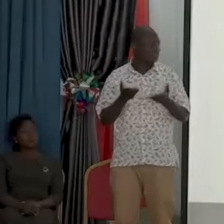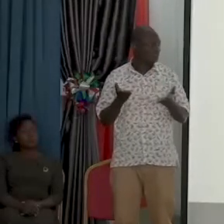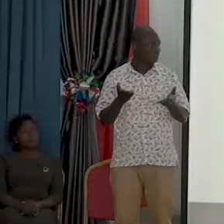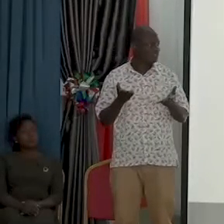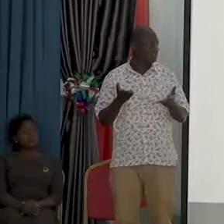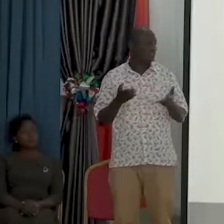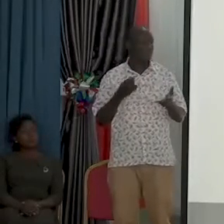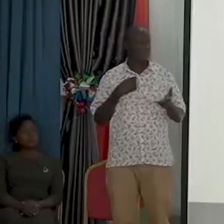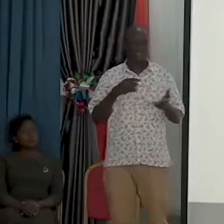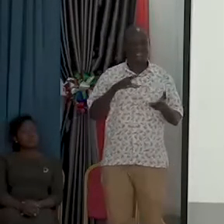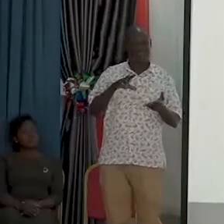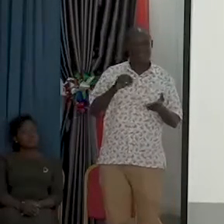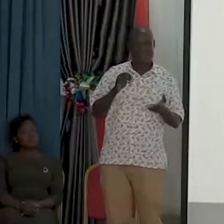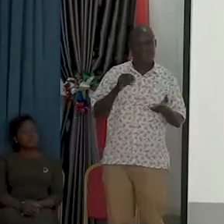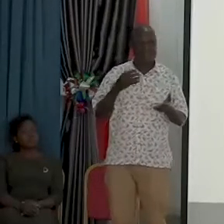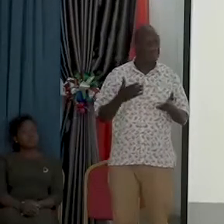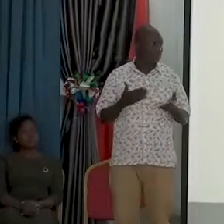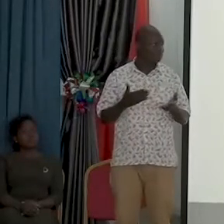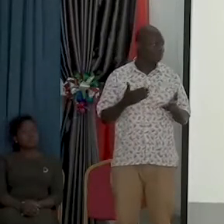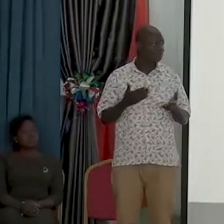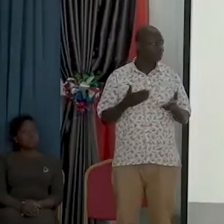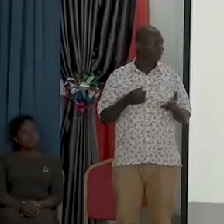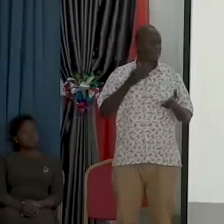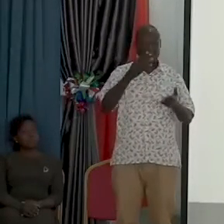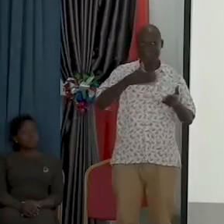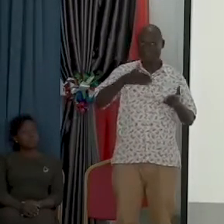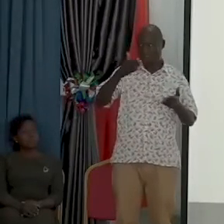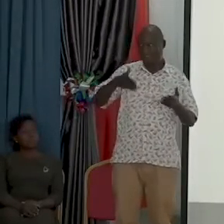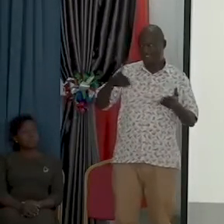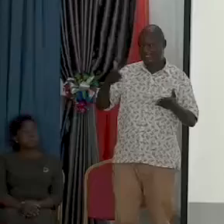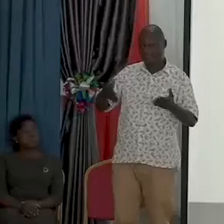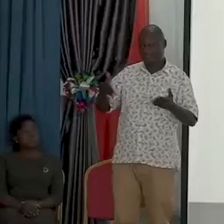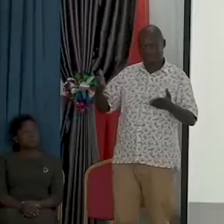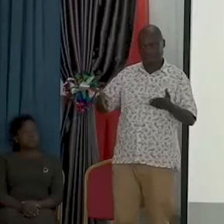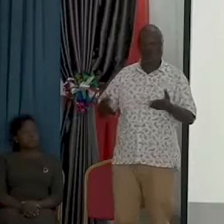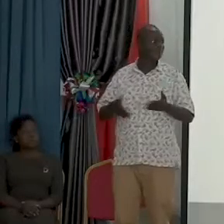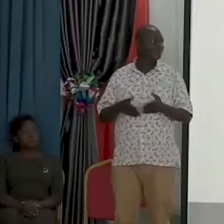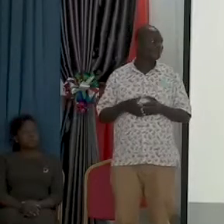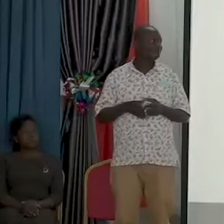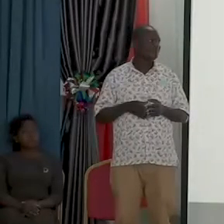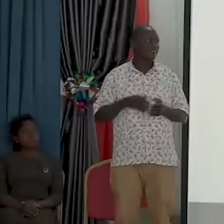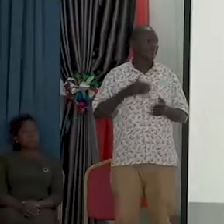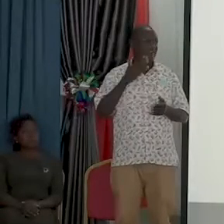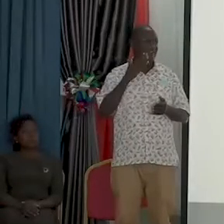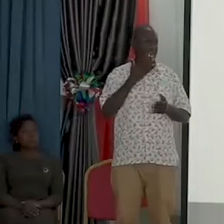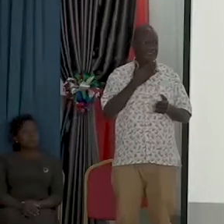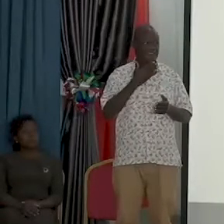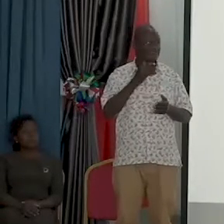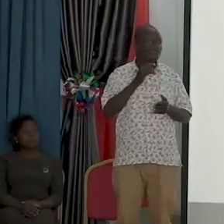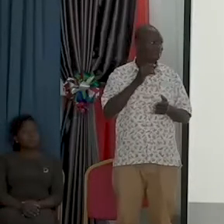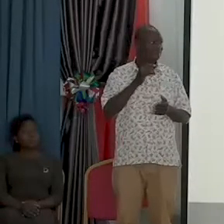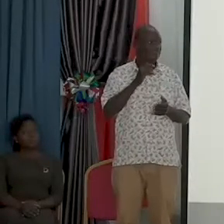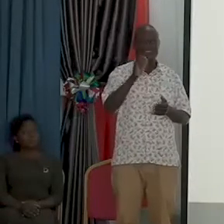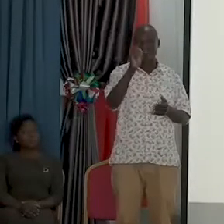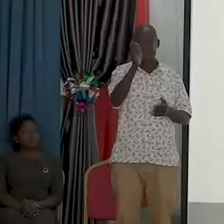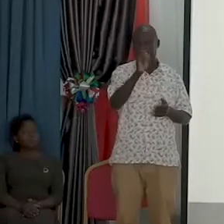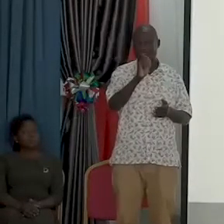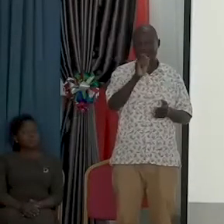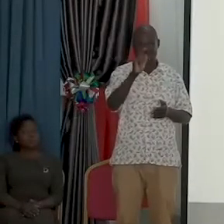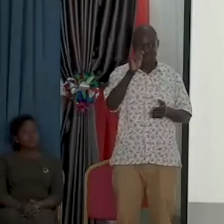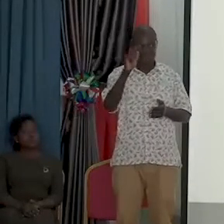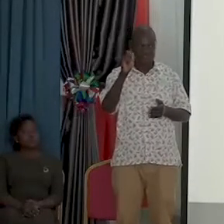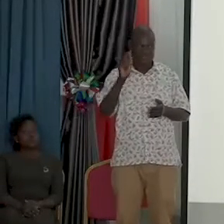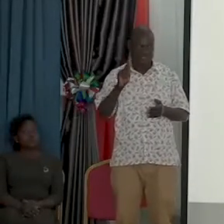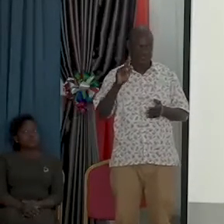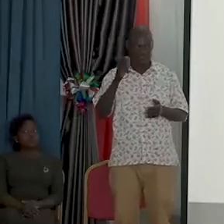blank piece of paper and you draw 4 lines on it, 4 columns, and you're going to write student in the first